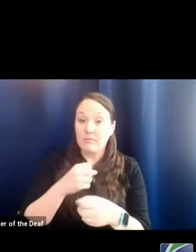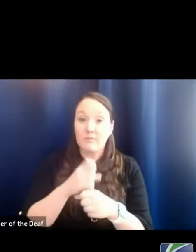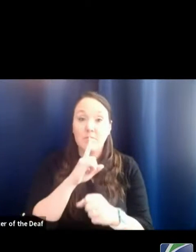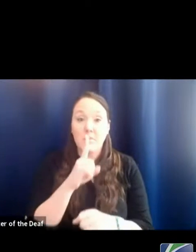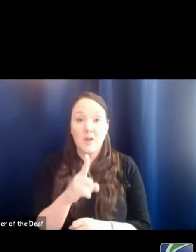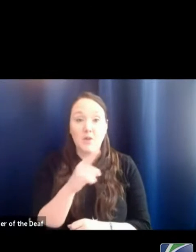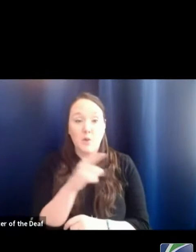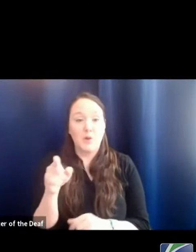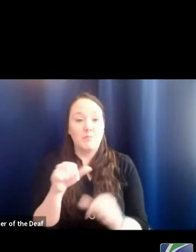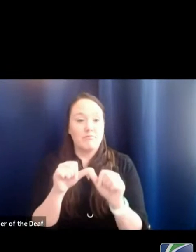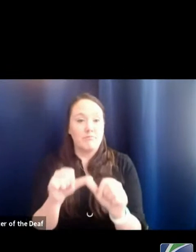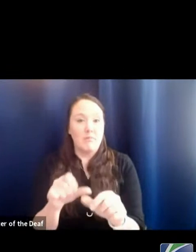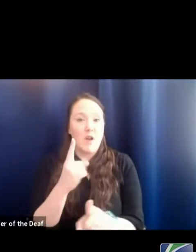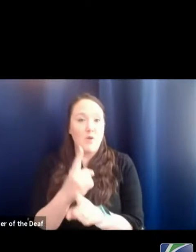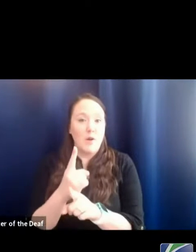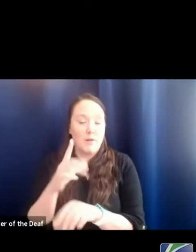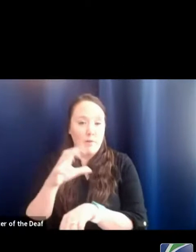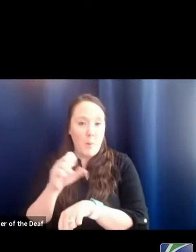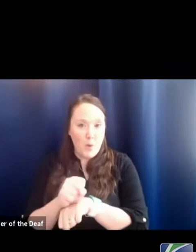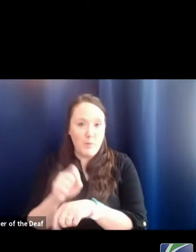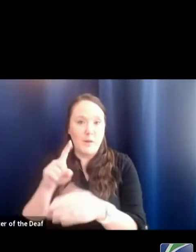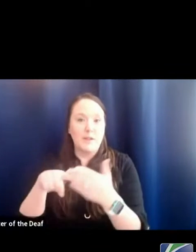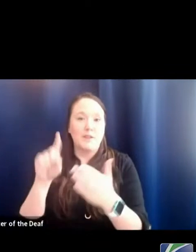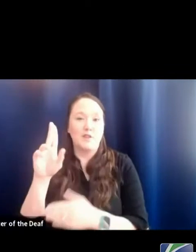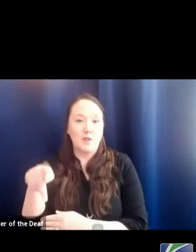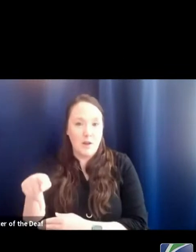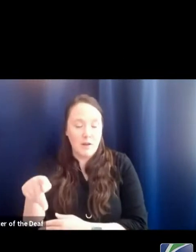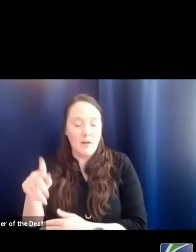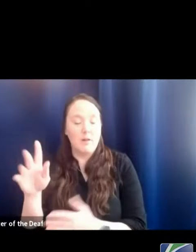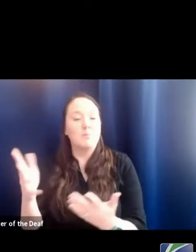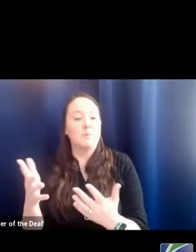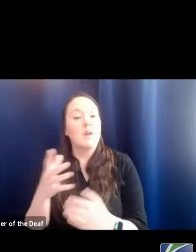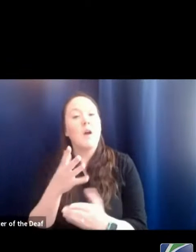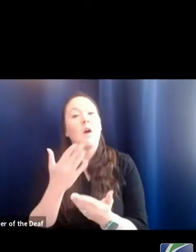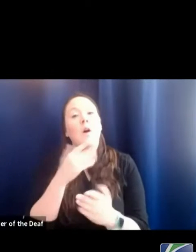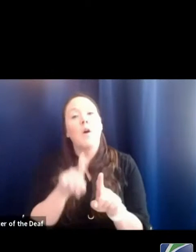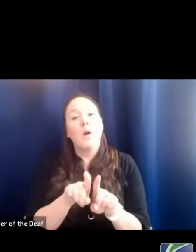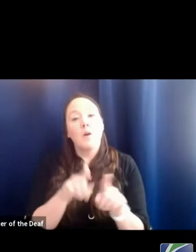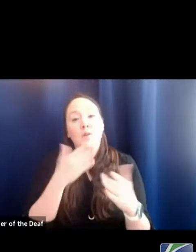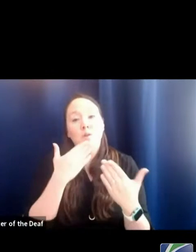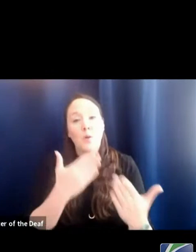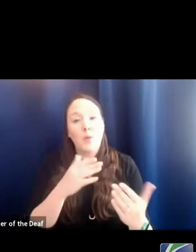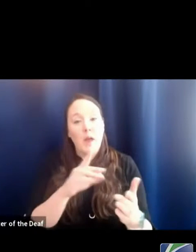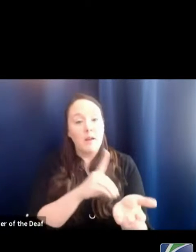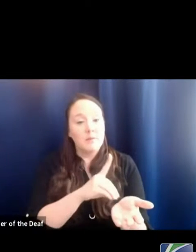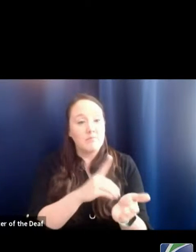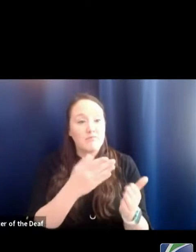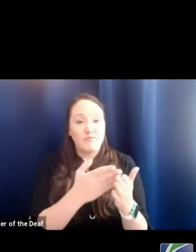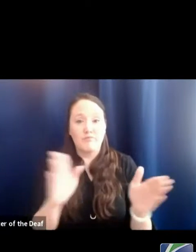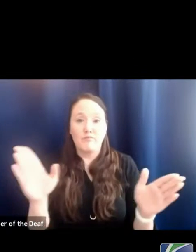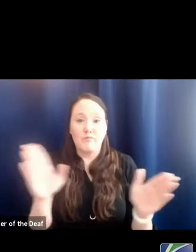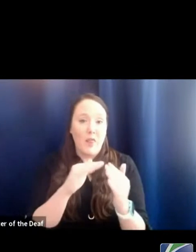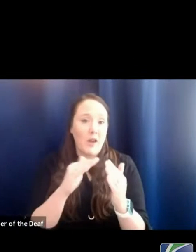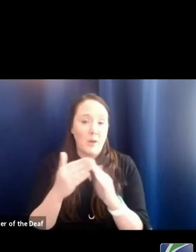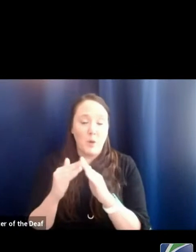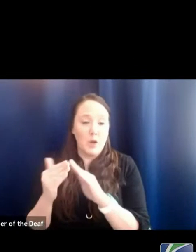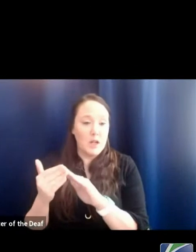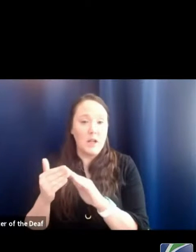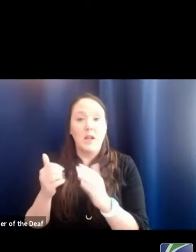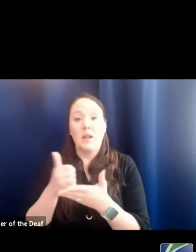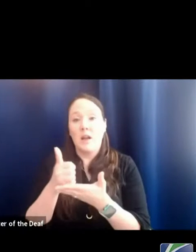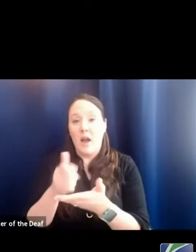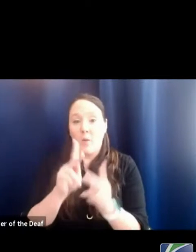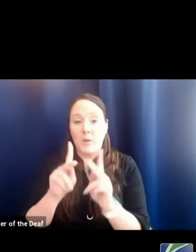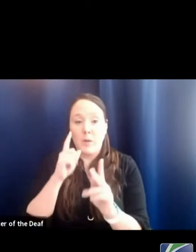your regular appointments and checkups. We also want to thank the medical providers across our community who are helping folks recognize